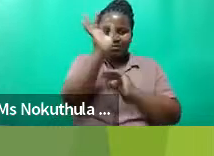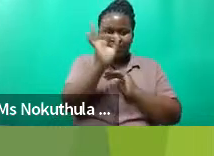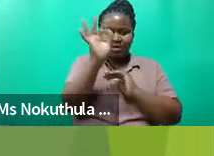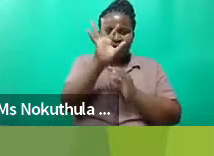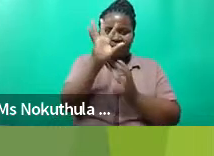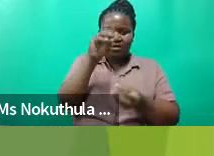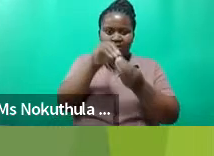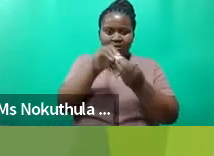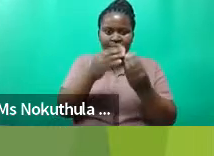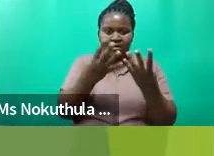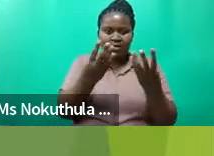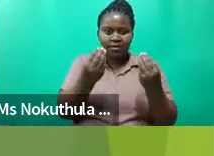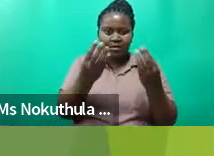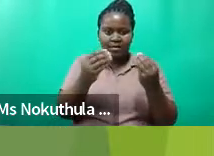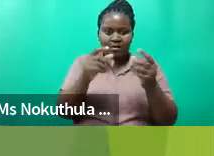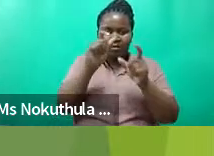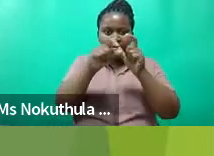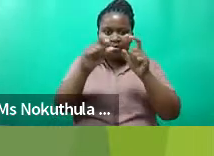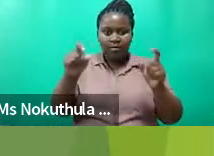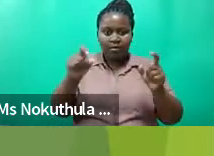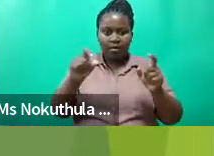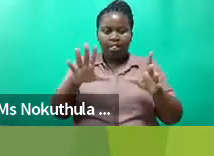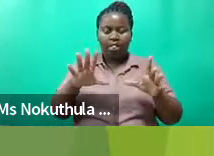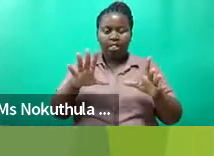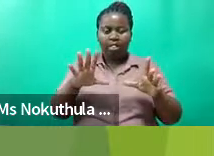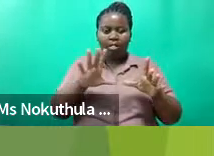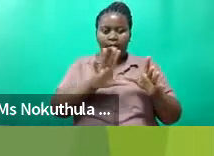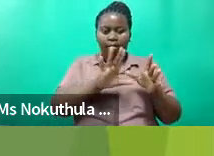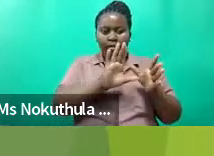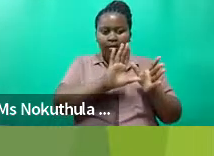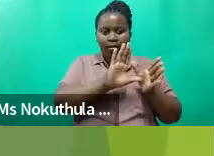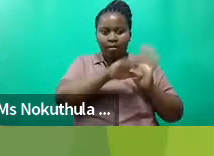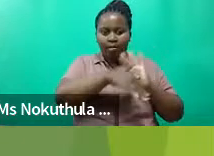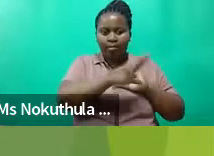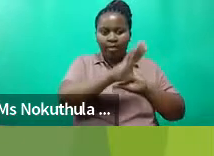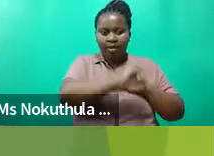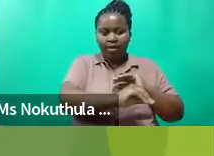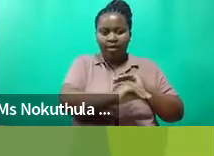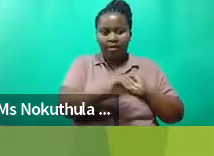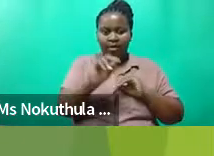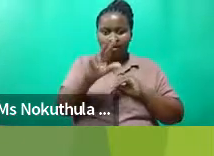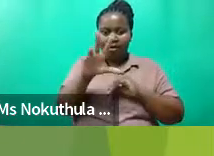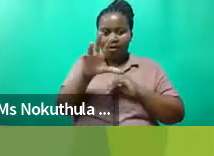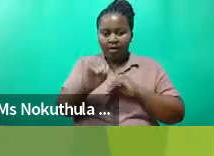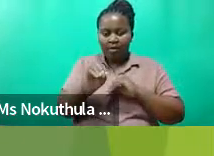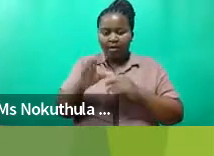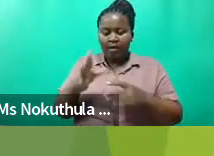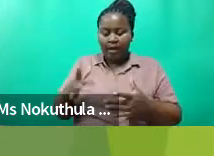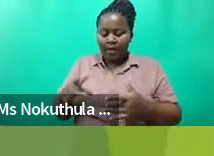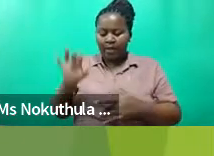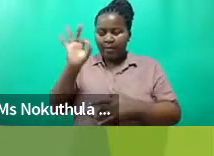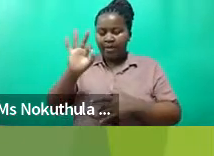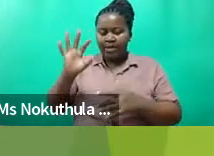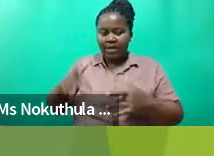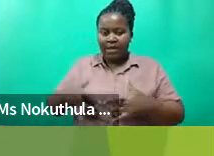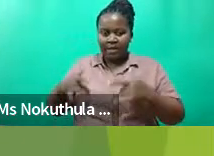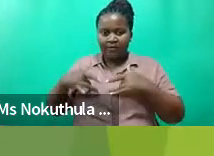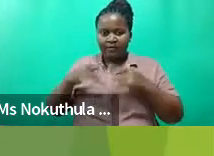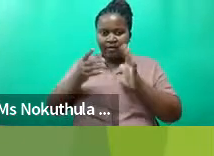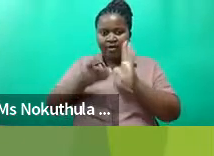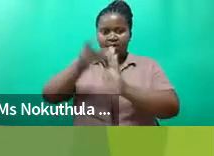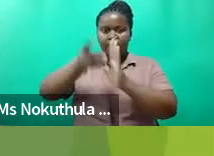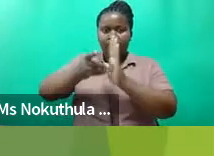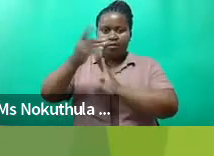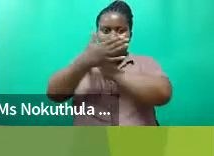the world live with disability. And then of this number, 80% live in developing countries and in communities where poverty remains